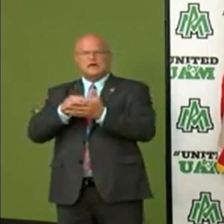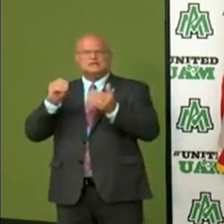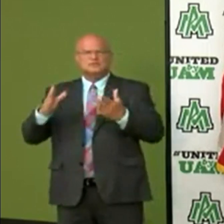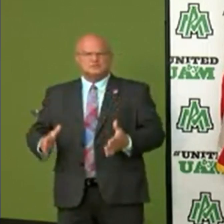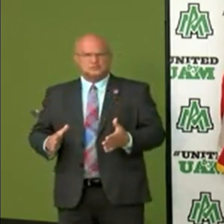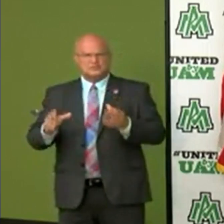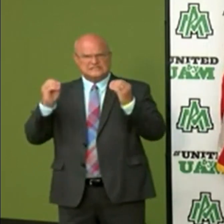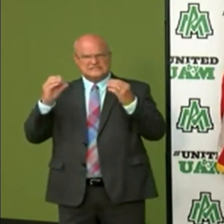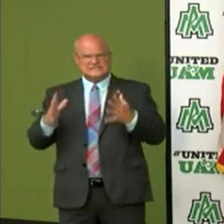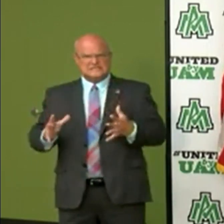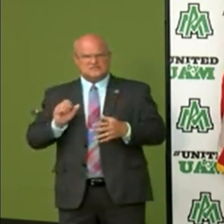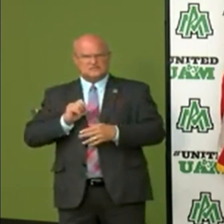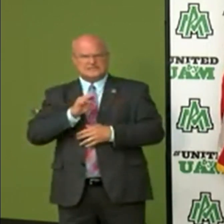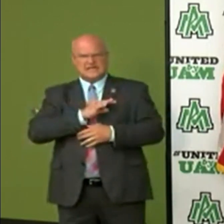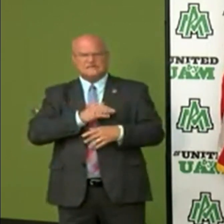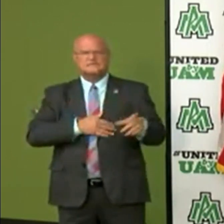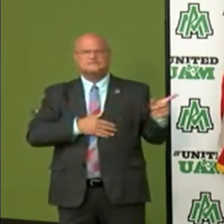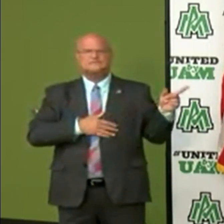student and teacher and staff.